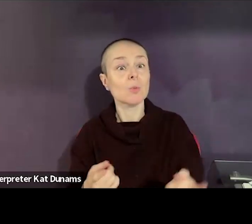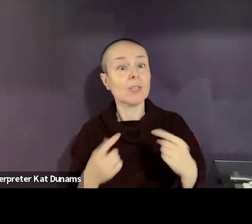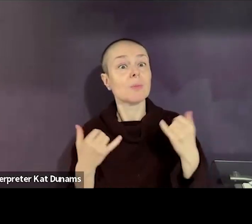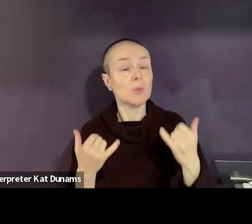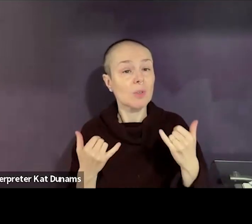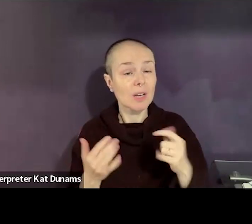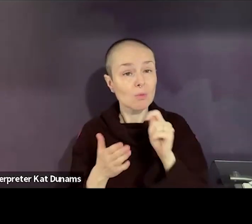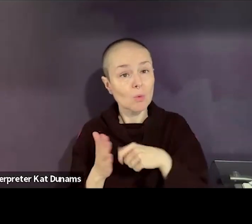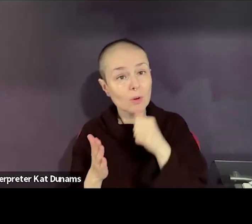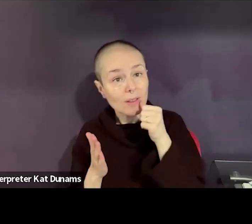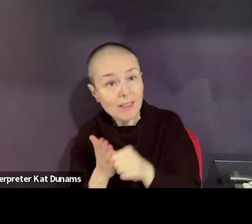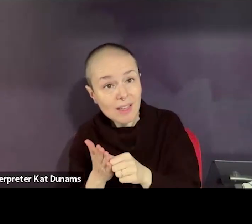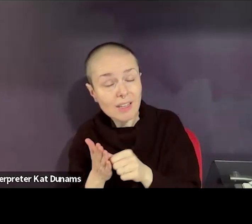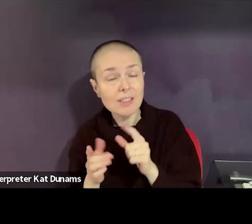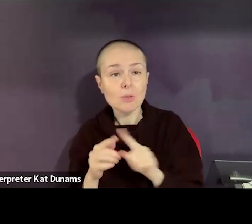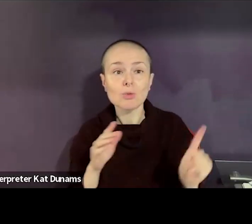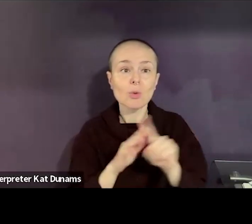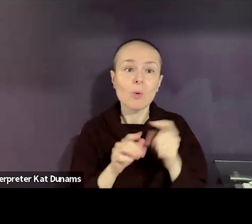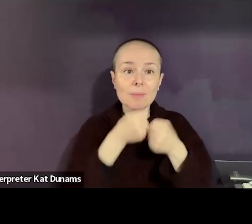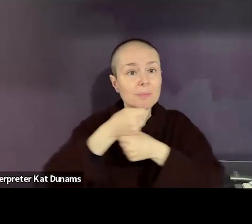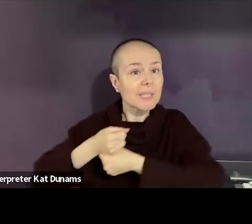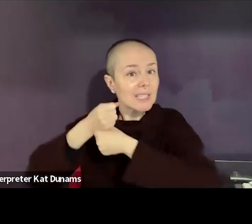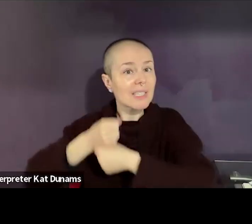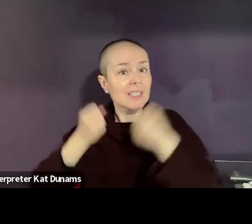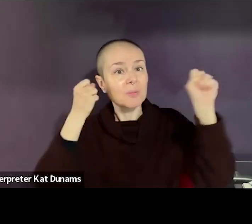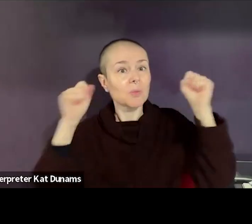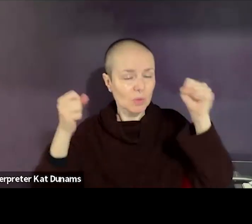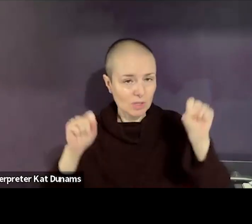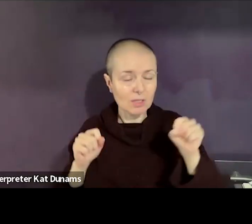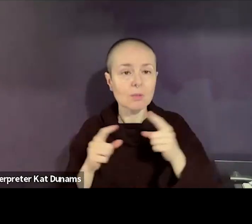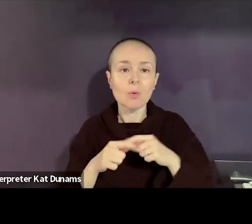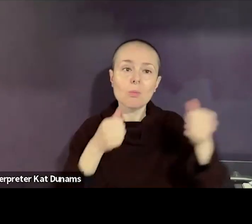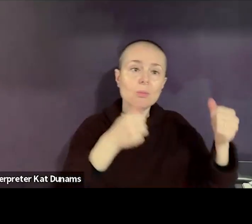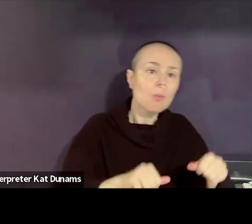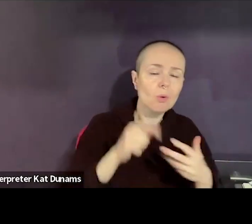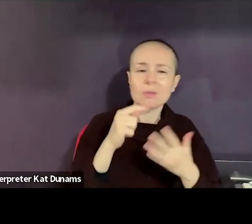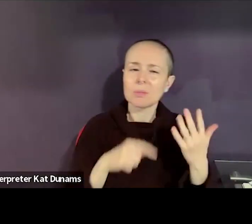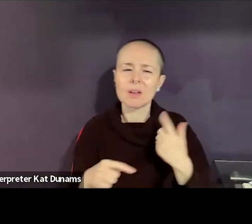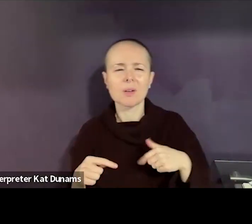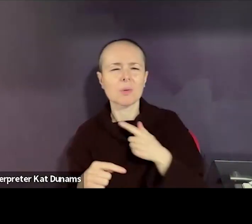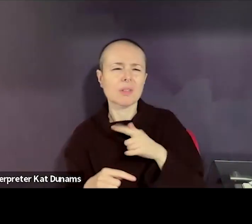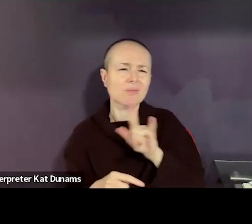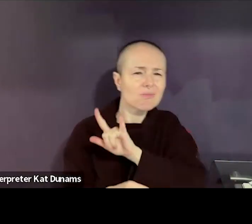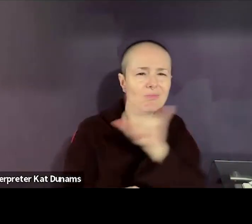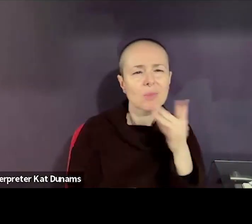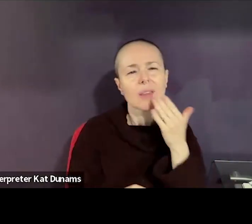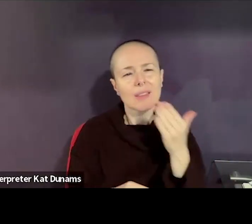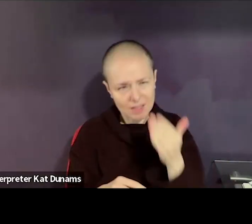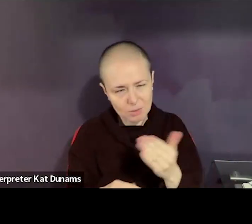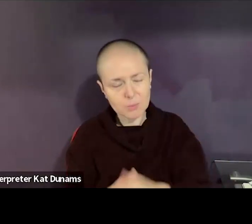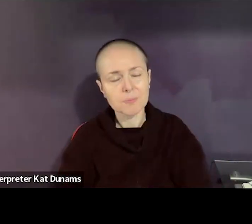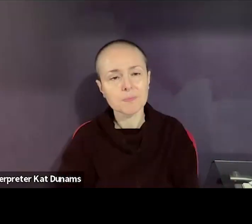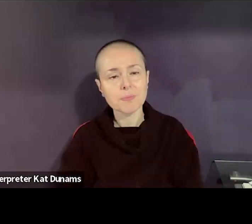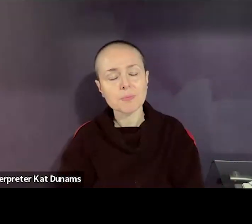line or even just shared a post, on behalf of Dancers Deserve Better, or formerly the Dancers of Dallas Black Dance Theater and AGMA, thank